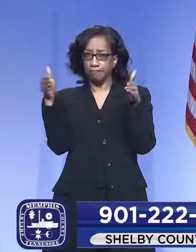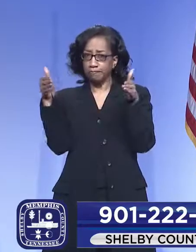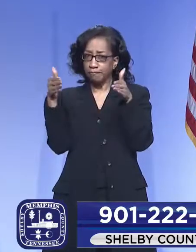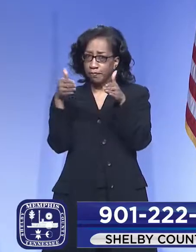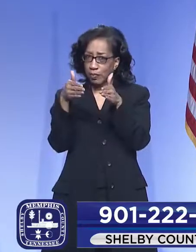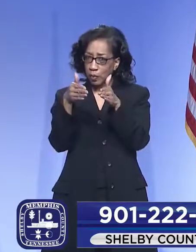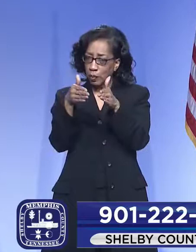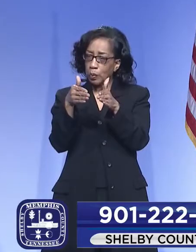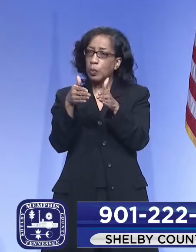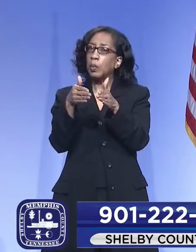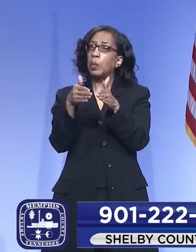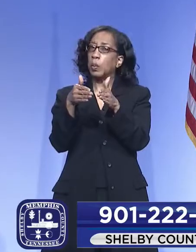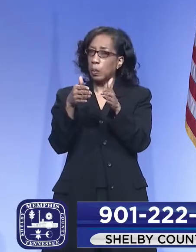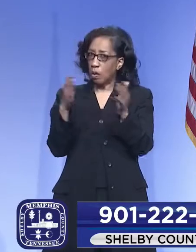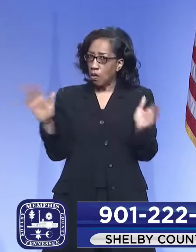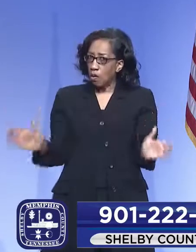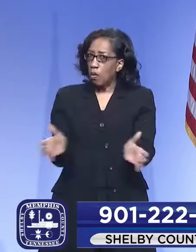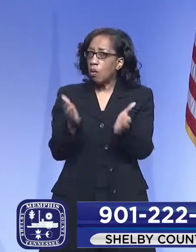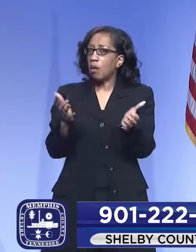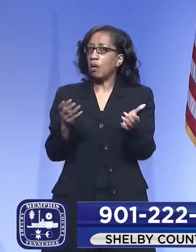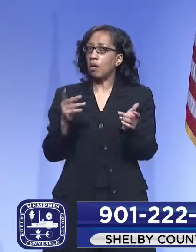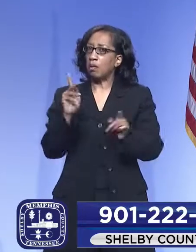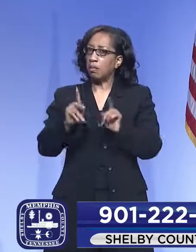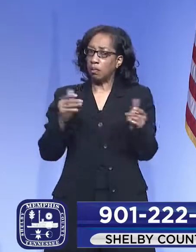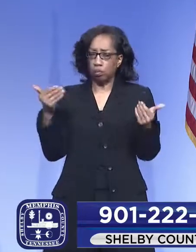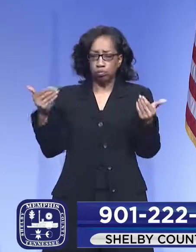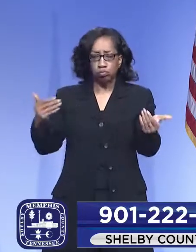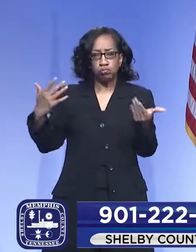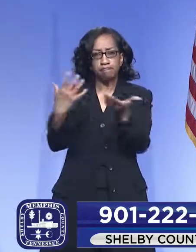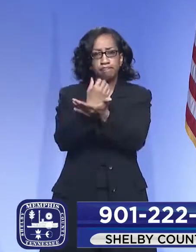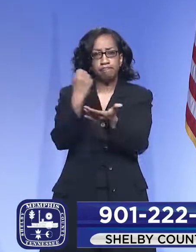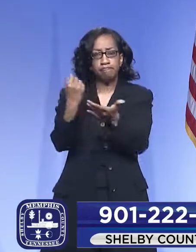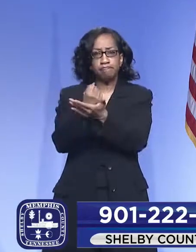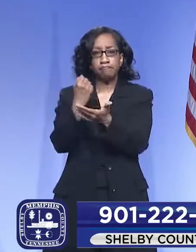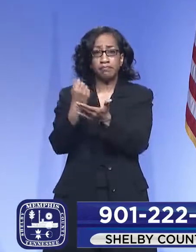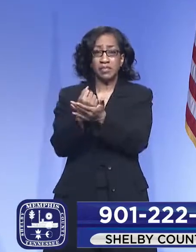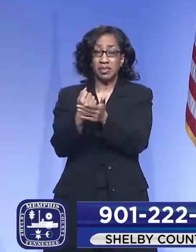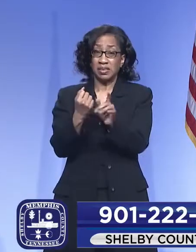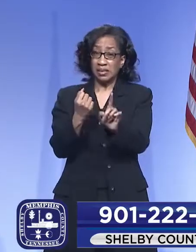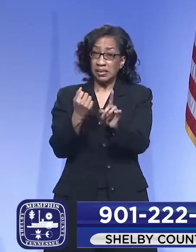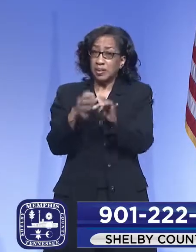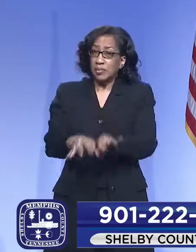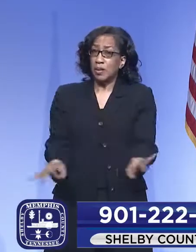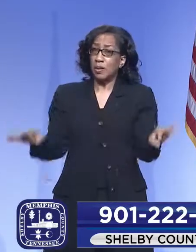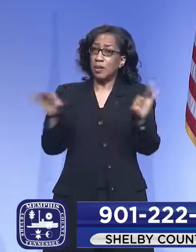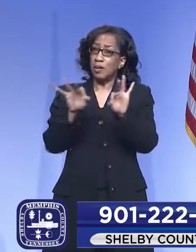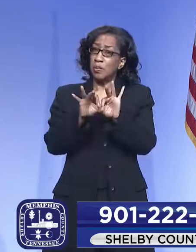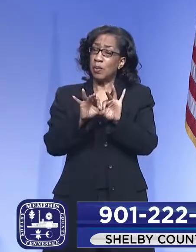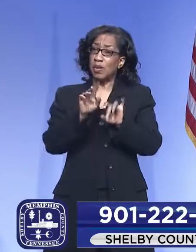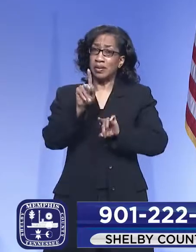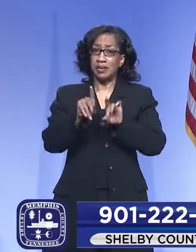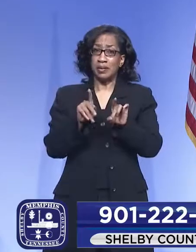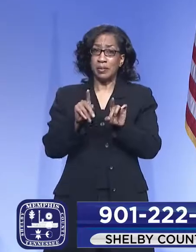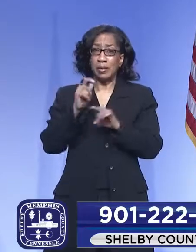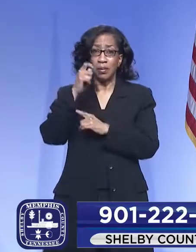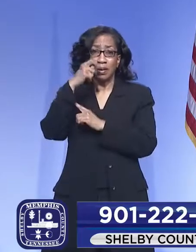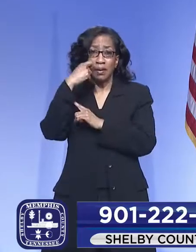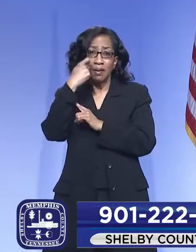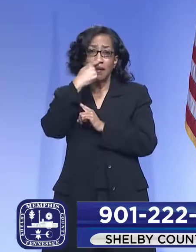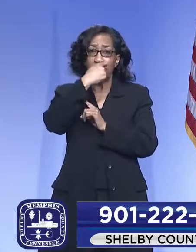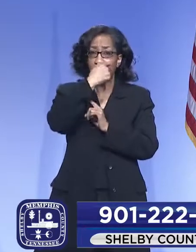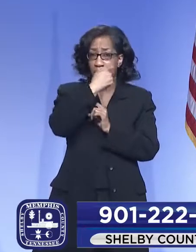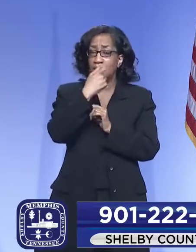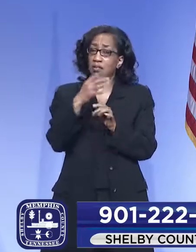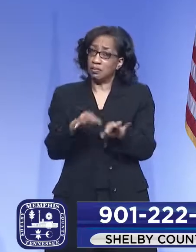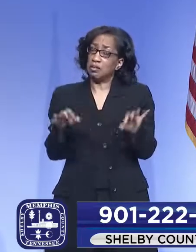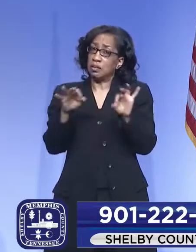are all encouraging people to take advantage of right now, it is still important that people get tested, especially if